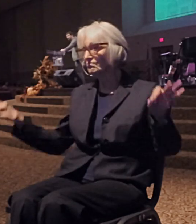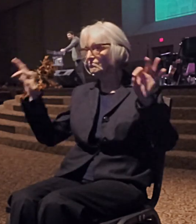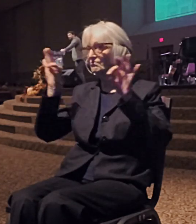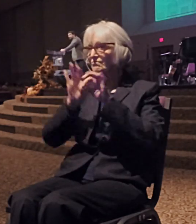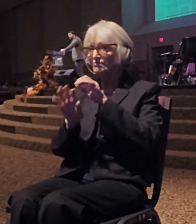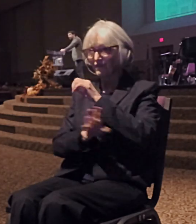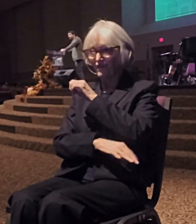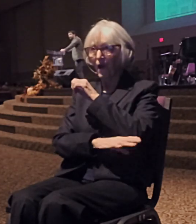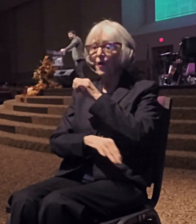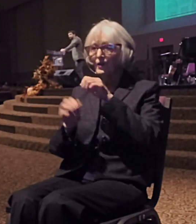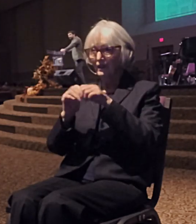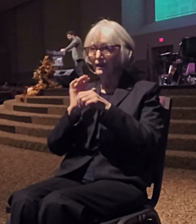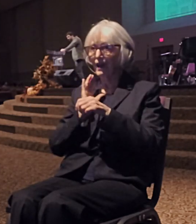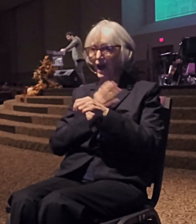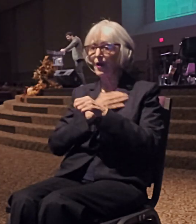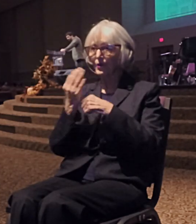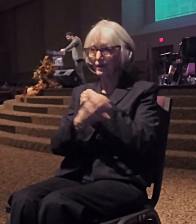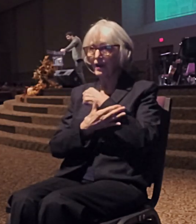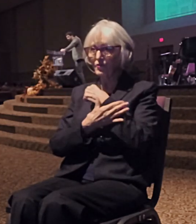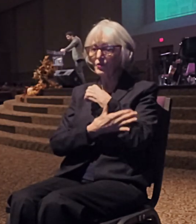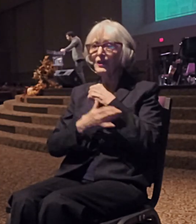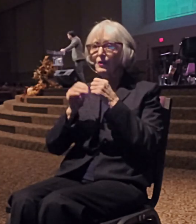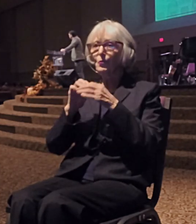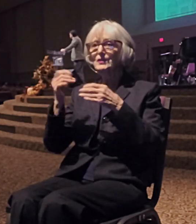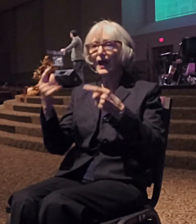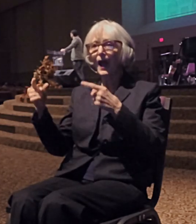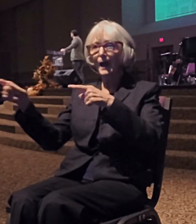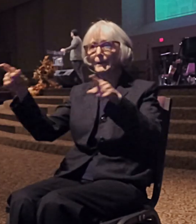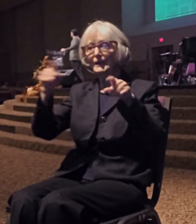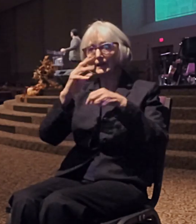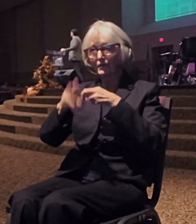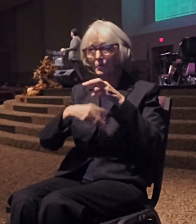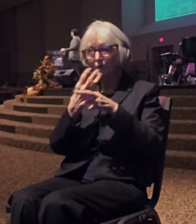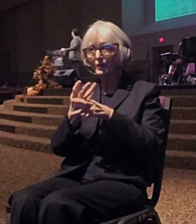country and the reality of what's going on in the world.